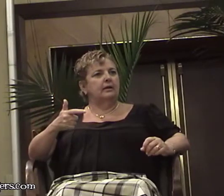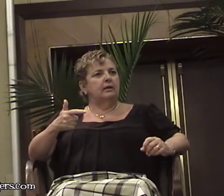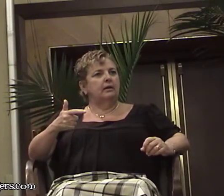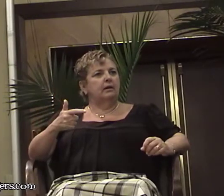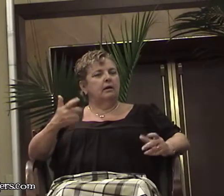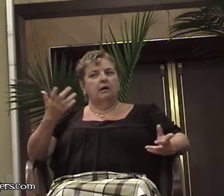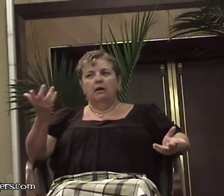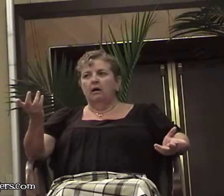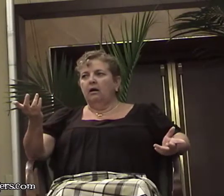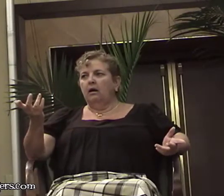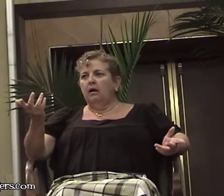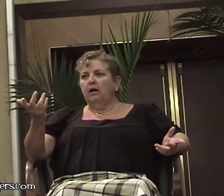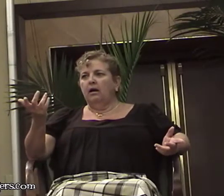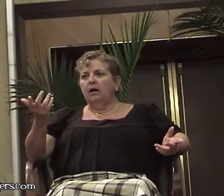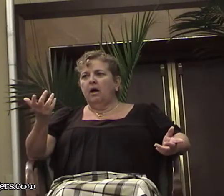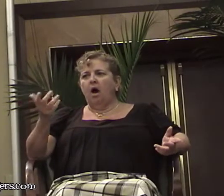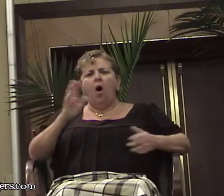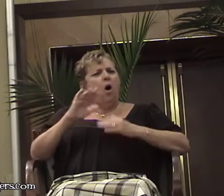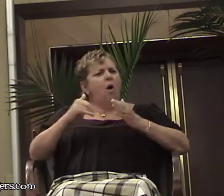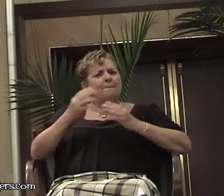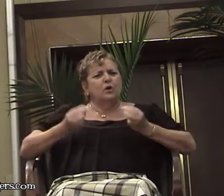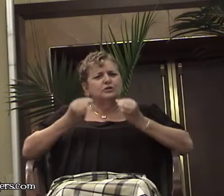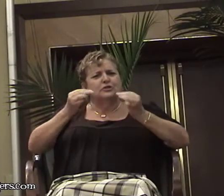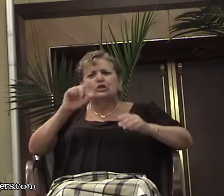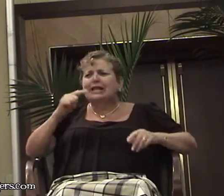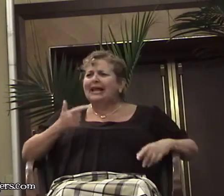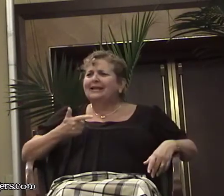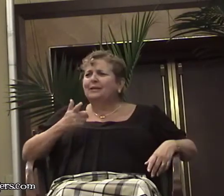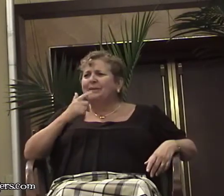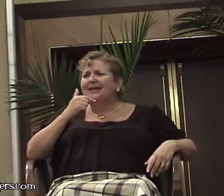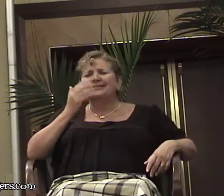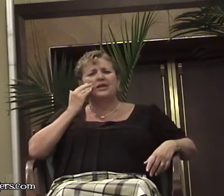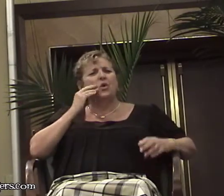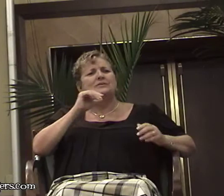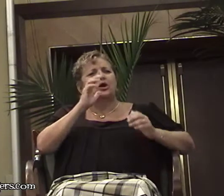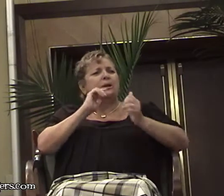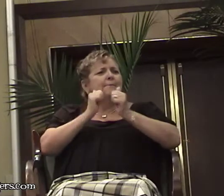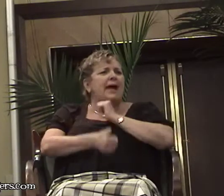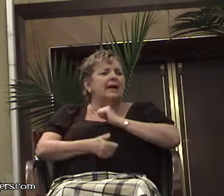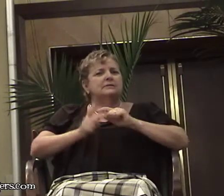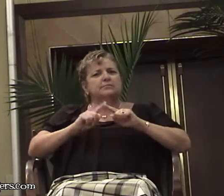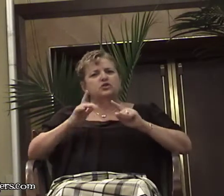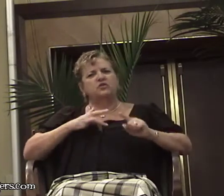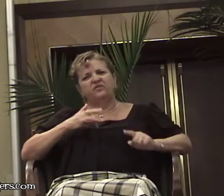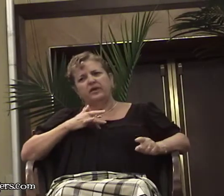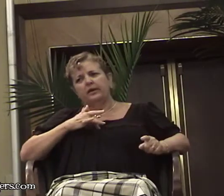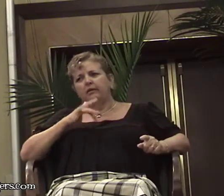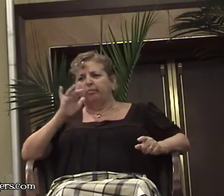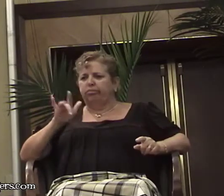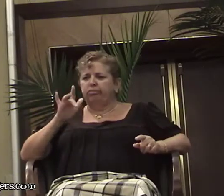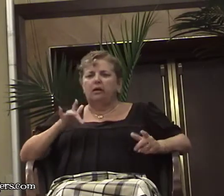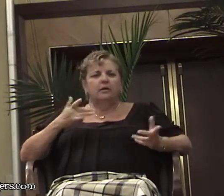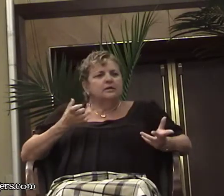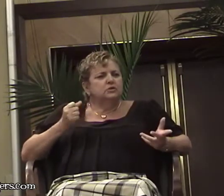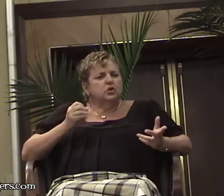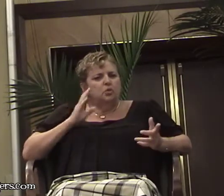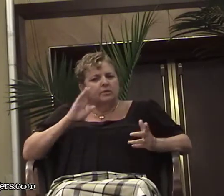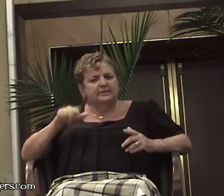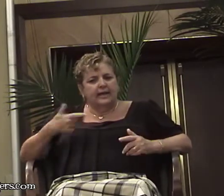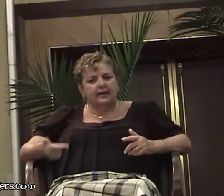crazy ones, because you know it ain't going to get passed, but for no other reason you feel sorry for the poor to his eye. You know, that's a stupid motion,